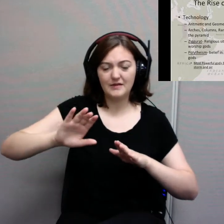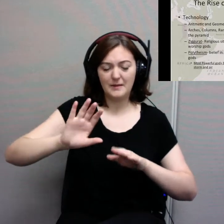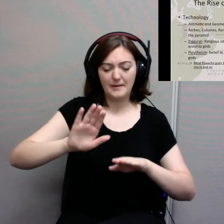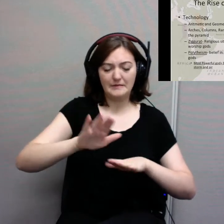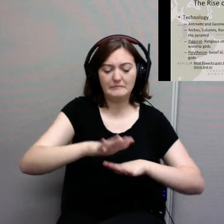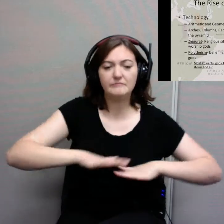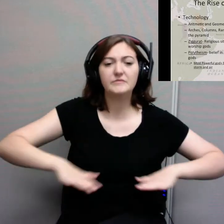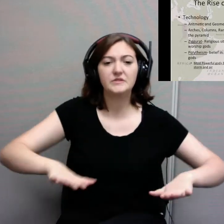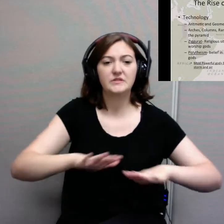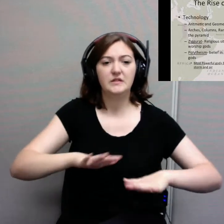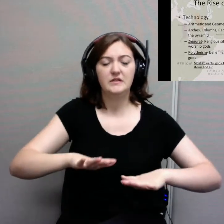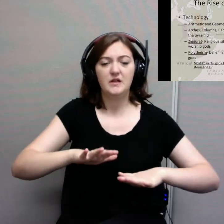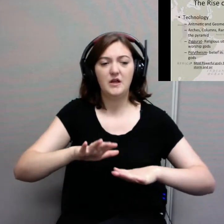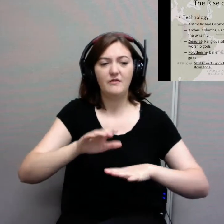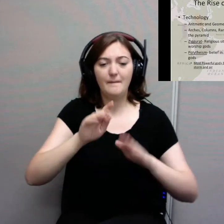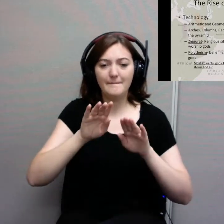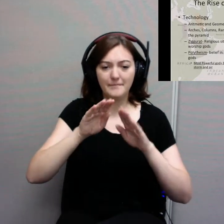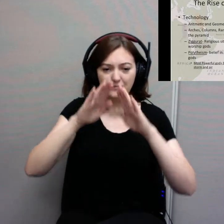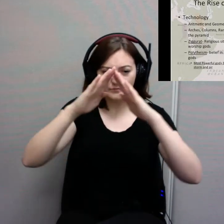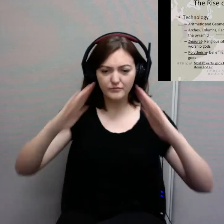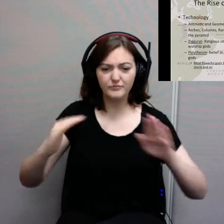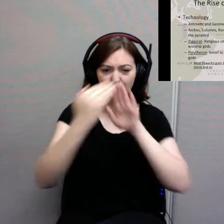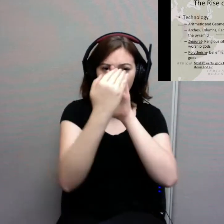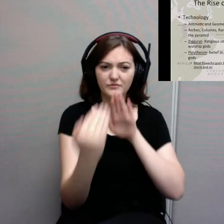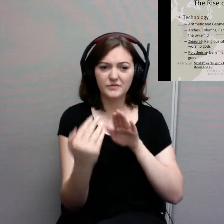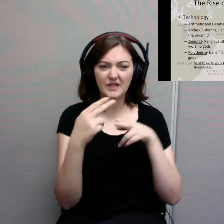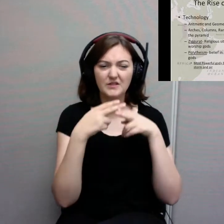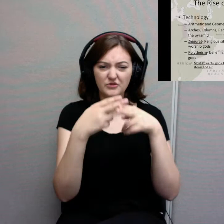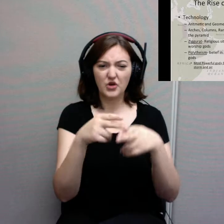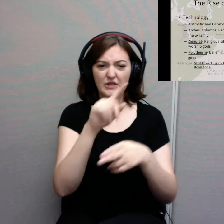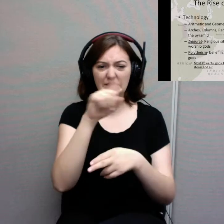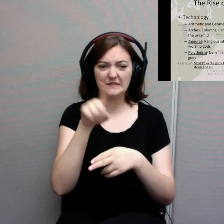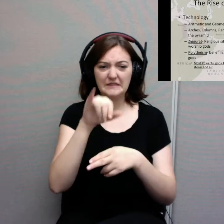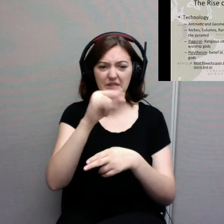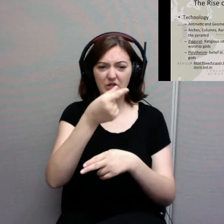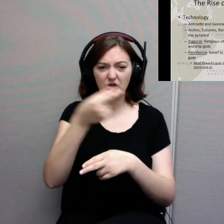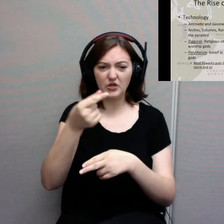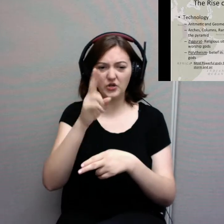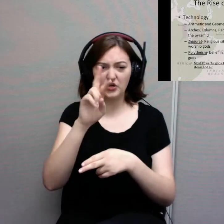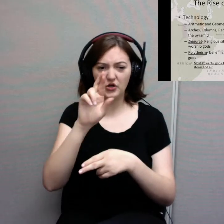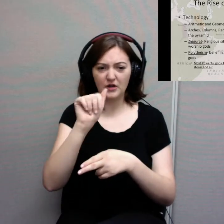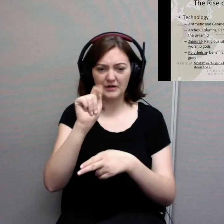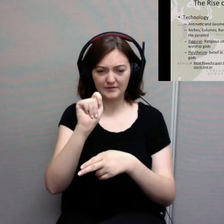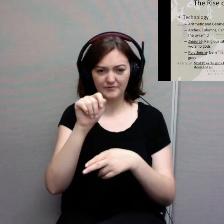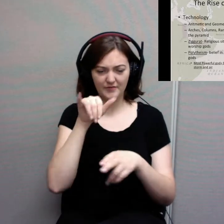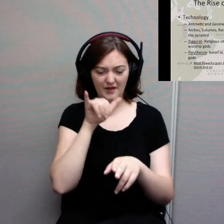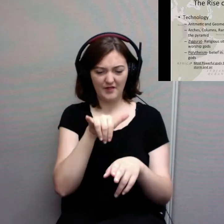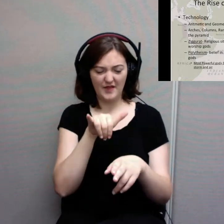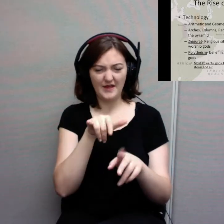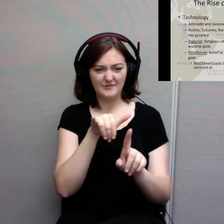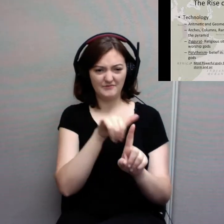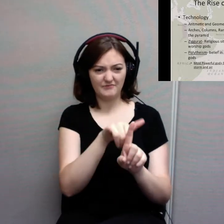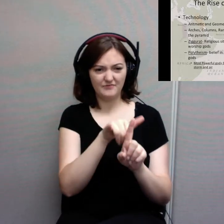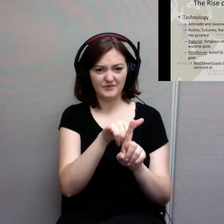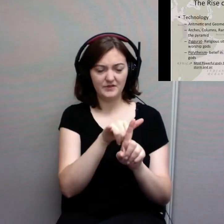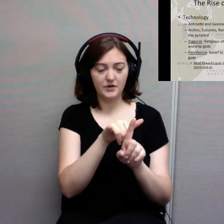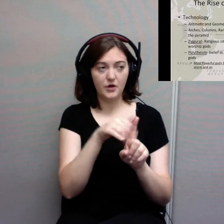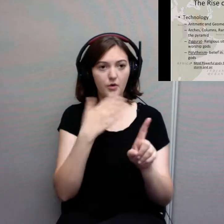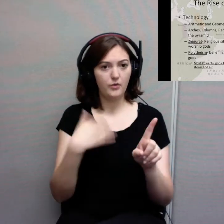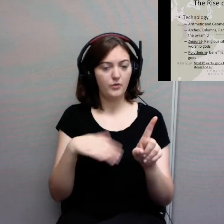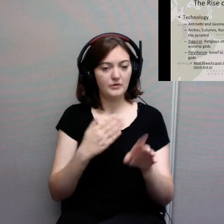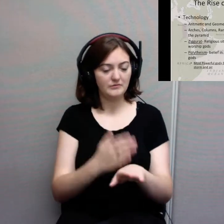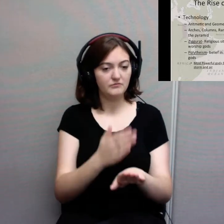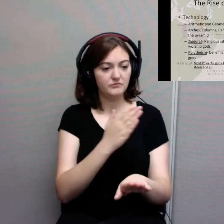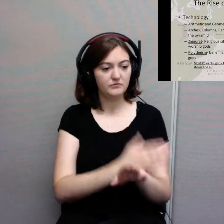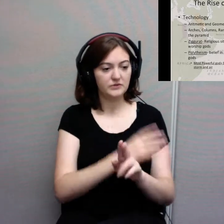The ziggurat is a very advanced form of technology because these would be 30,